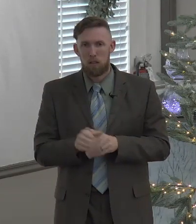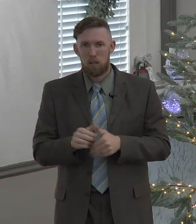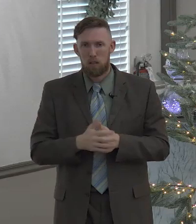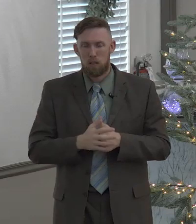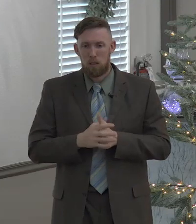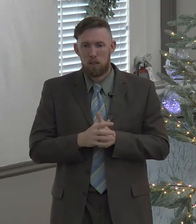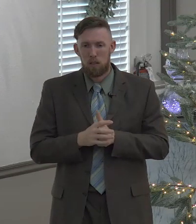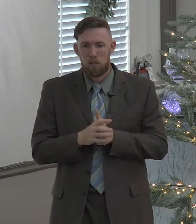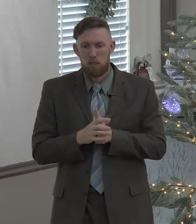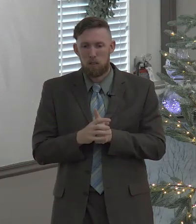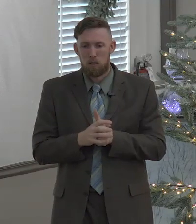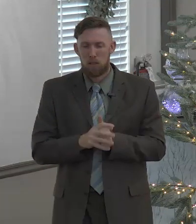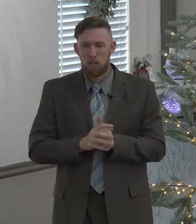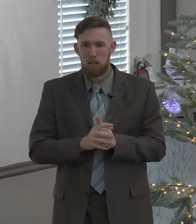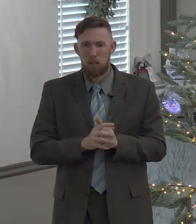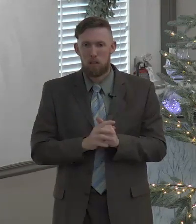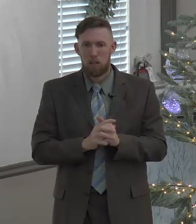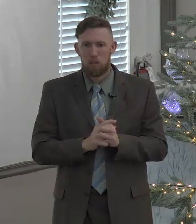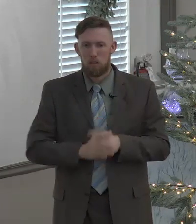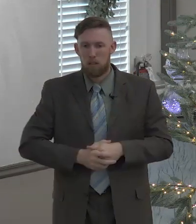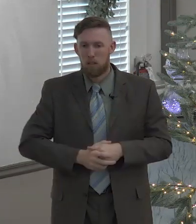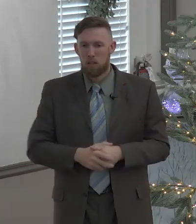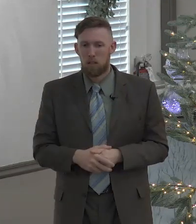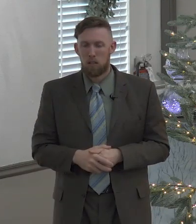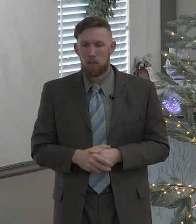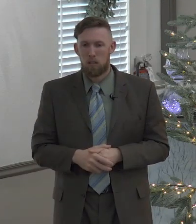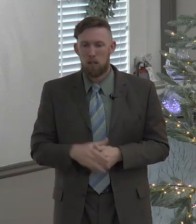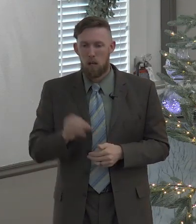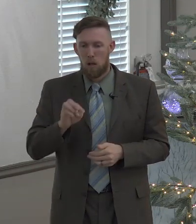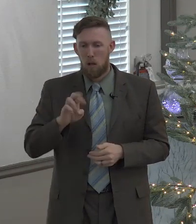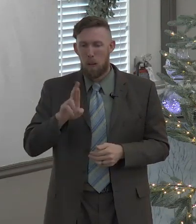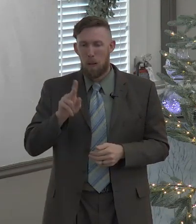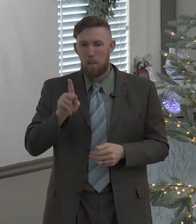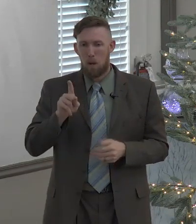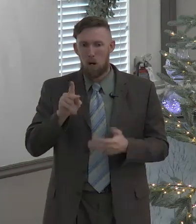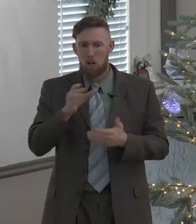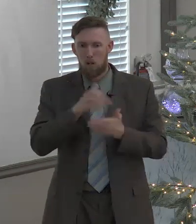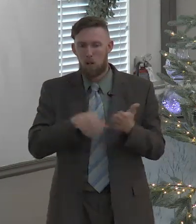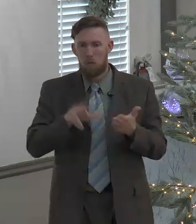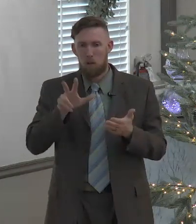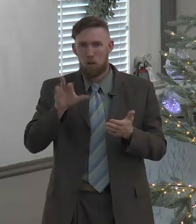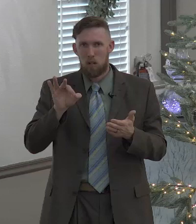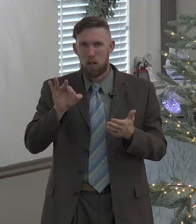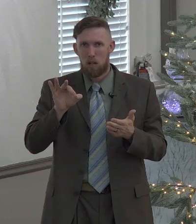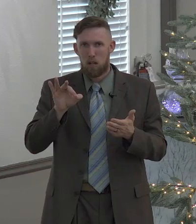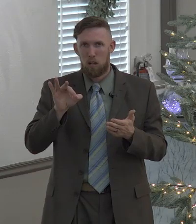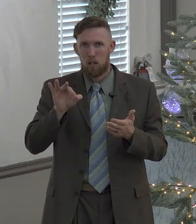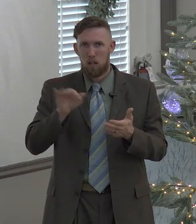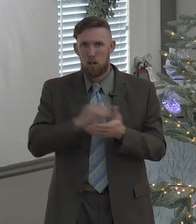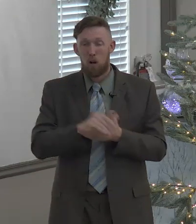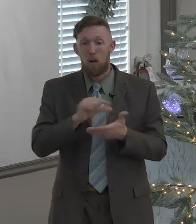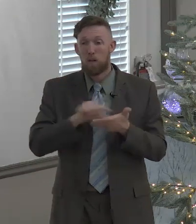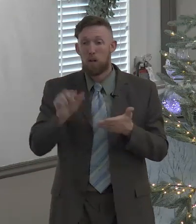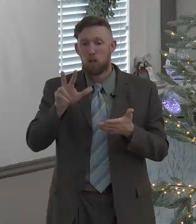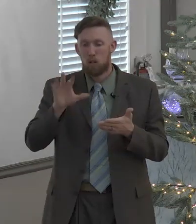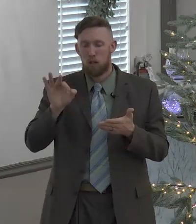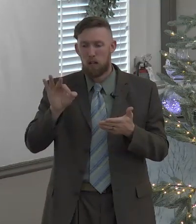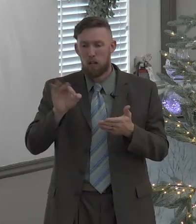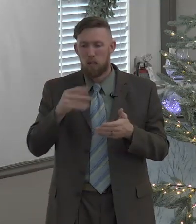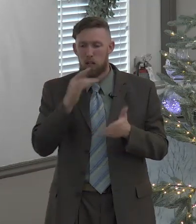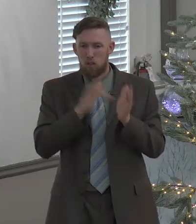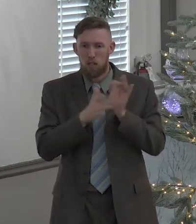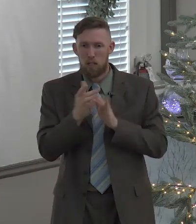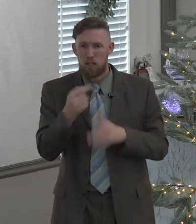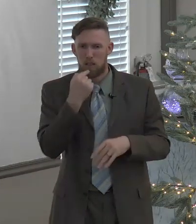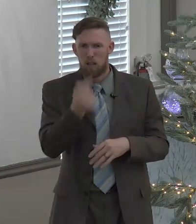I'm trying to create some kind of new medical miracle. I'm not. But I think that this honestly exists. Because Mark 39, you look at this.